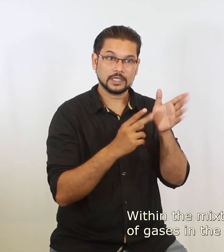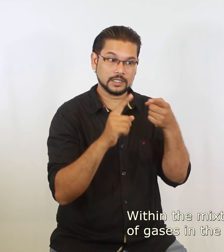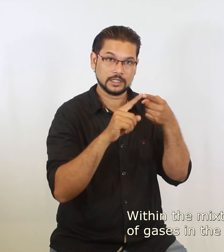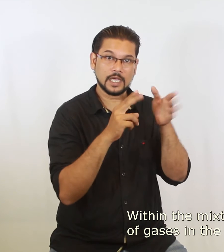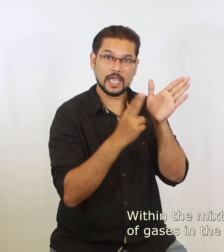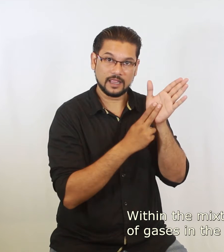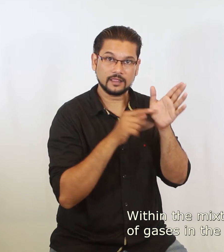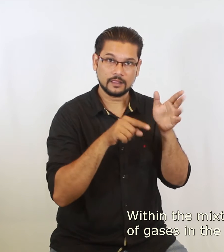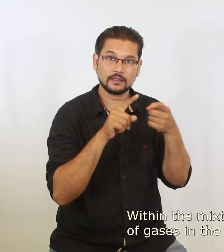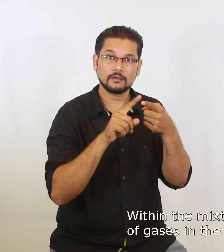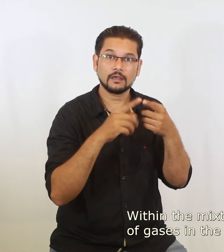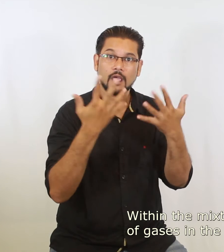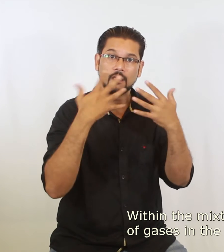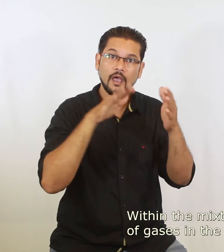of gases in the air,